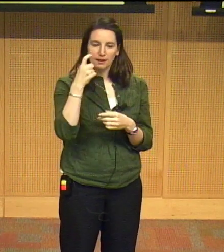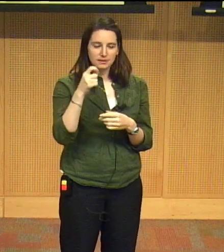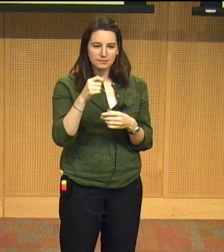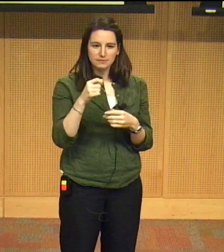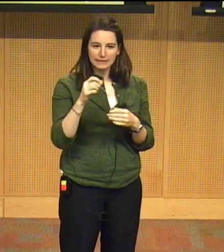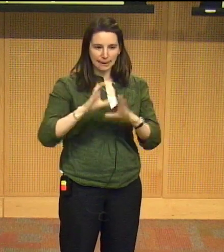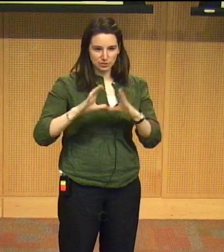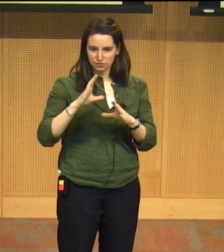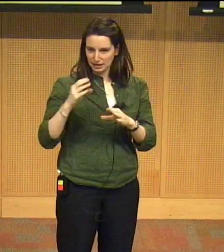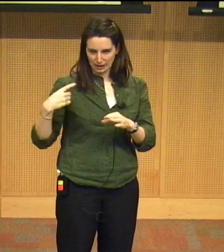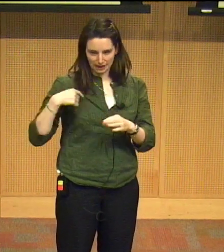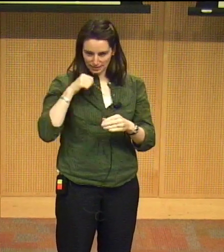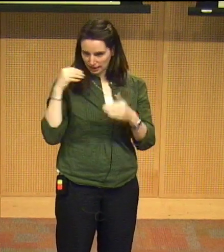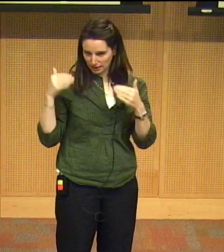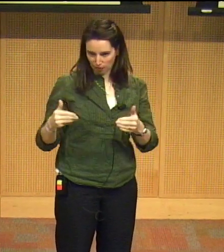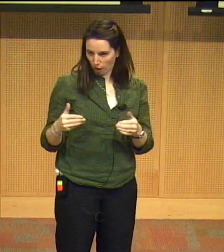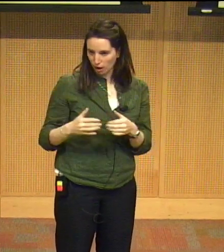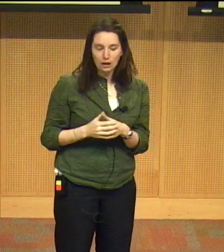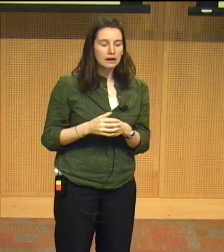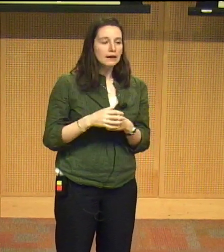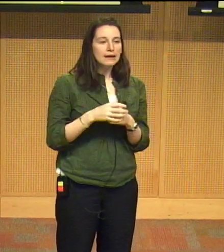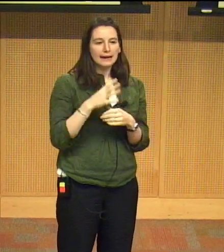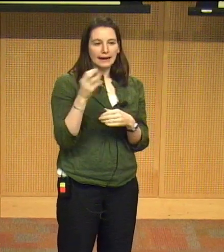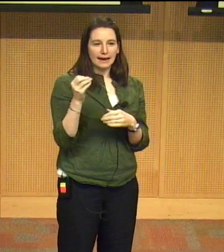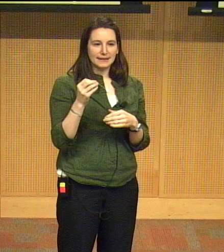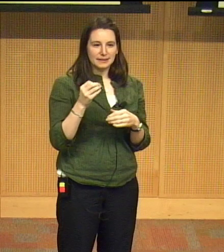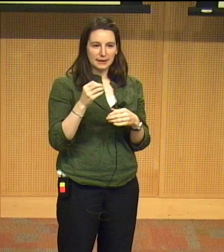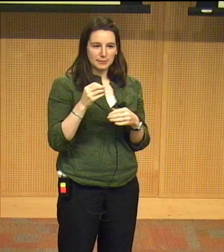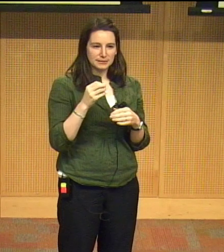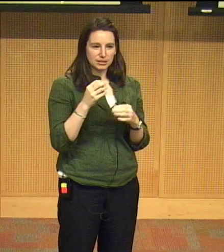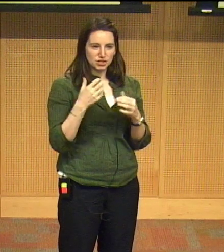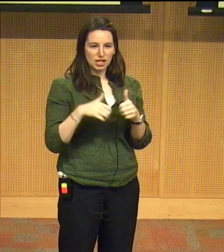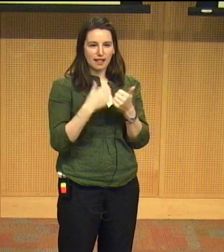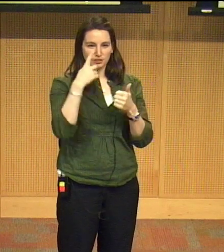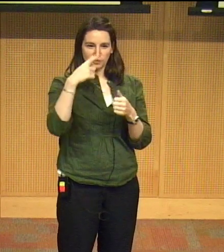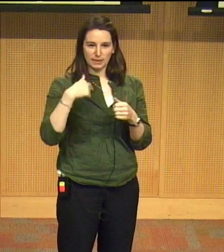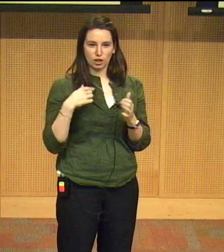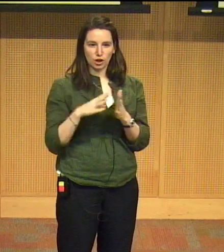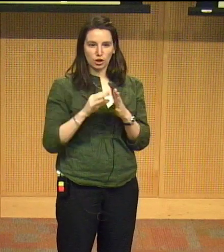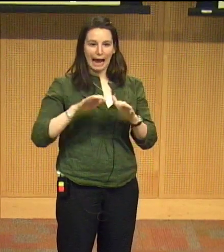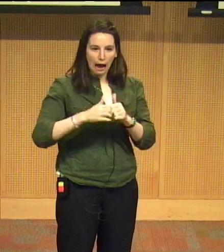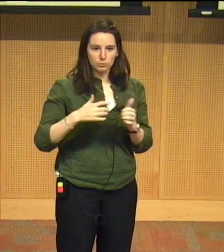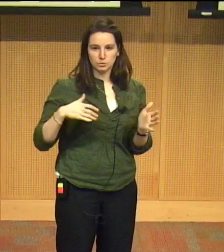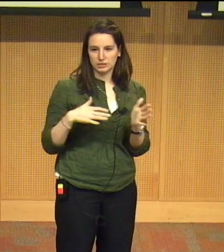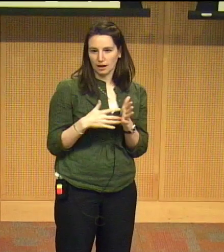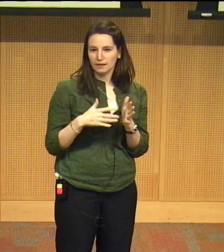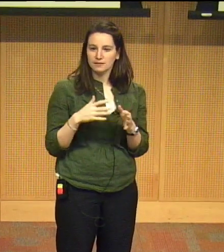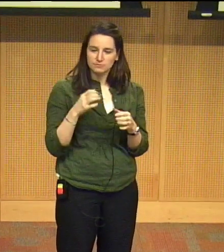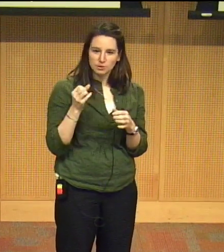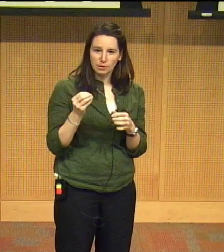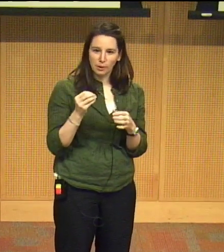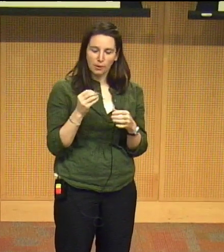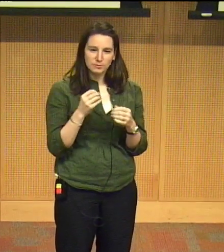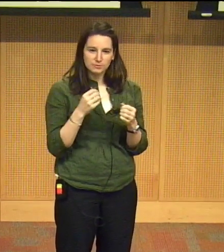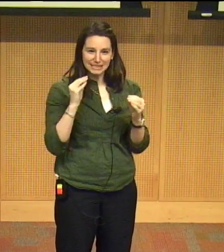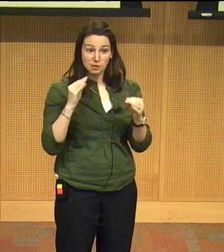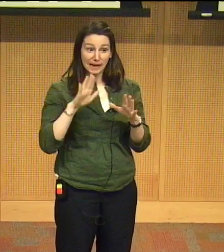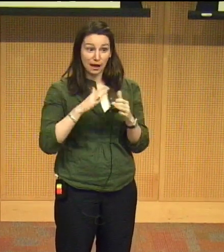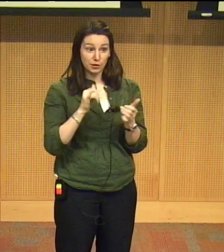because chemistry and I did not get along. And it was a challenge for me to learn how to study. So teaching me how to do